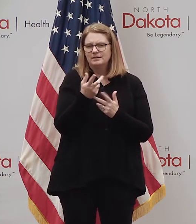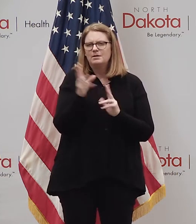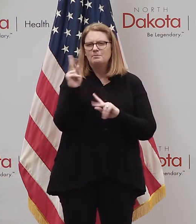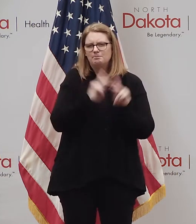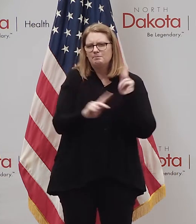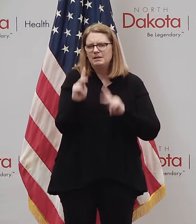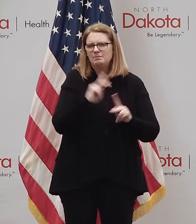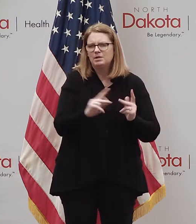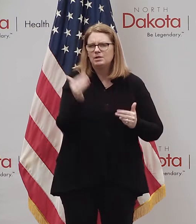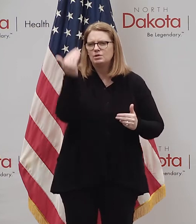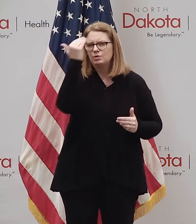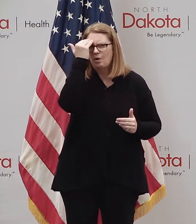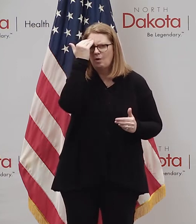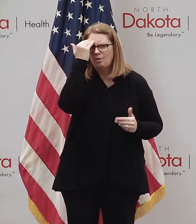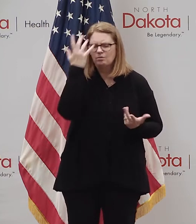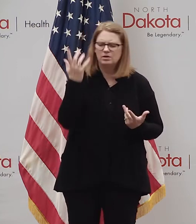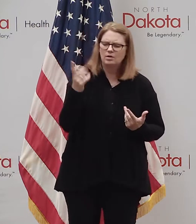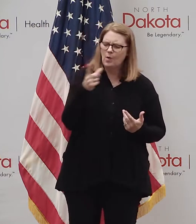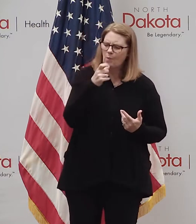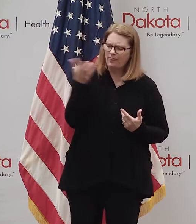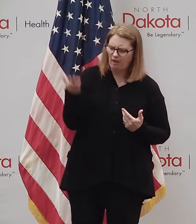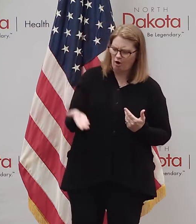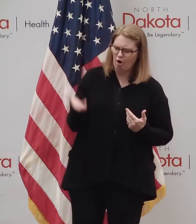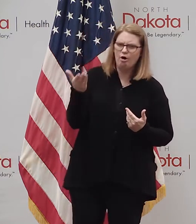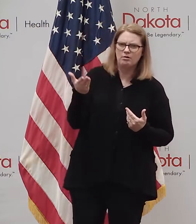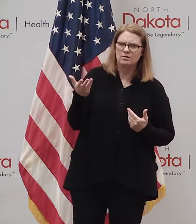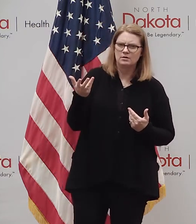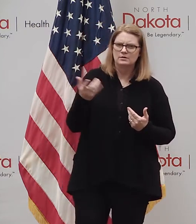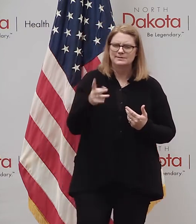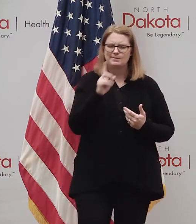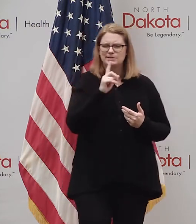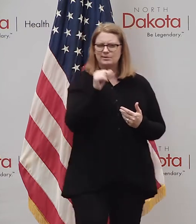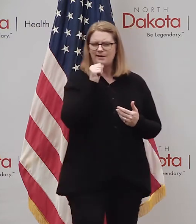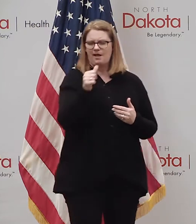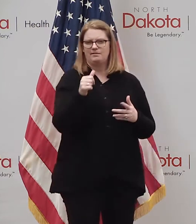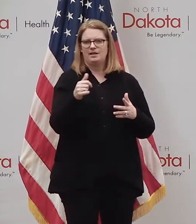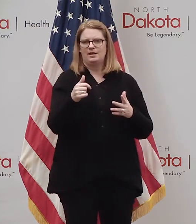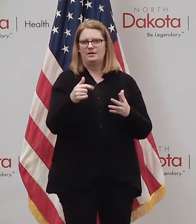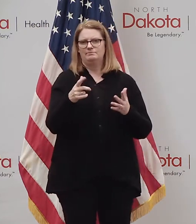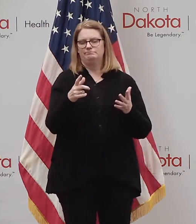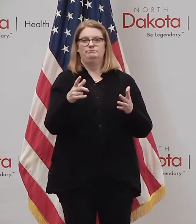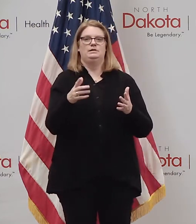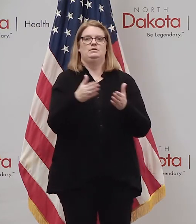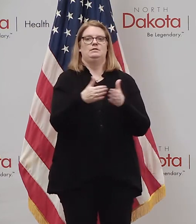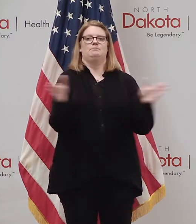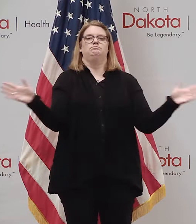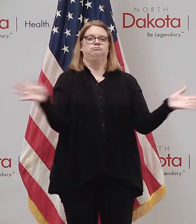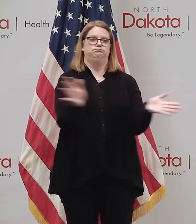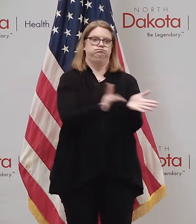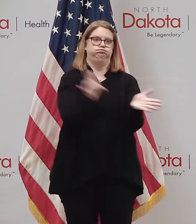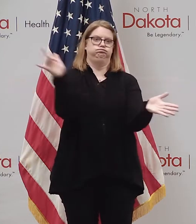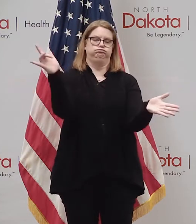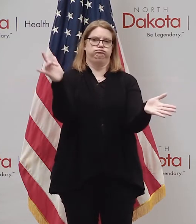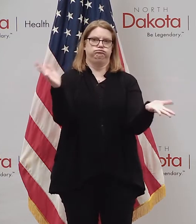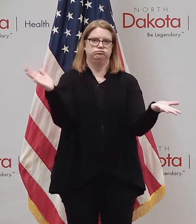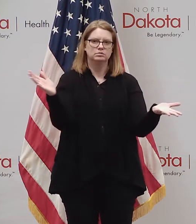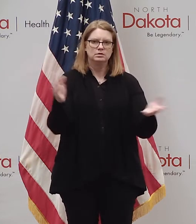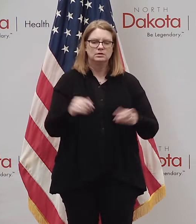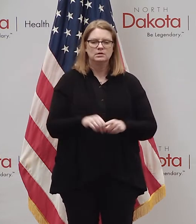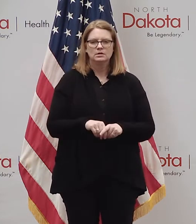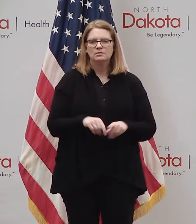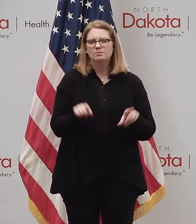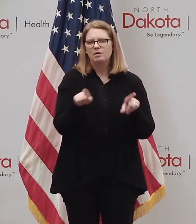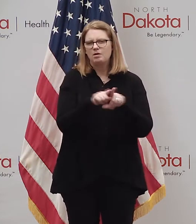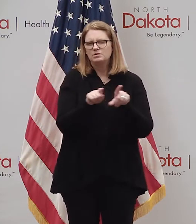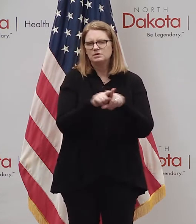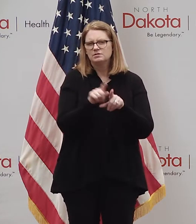knowing who they are to make sure that we wouldn't have sort of widespread corruption. But I also think that there's, you know, be tools